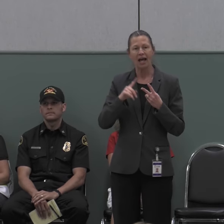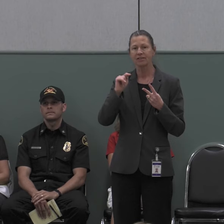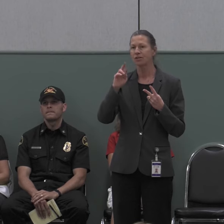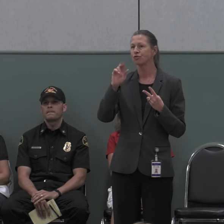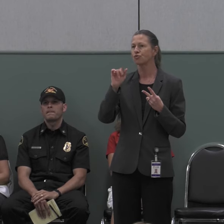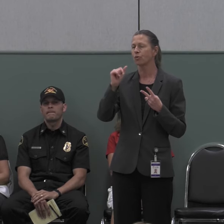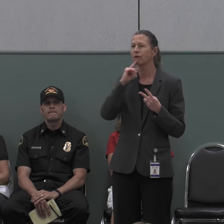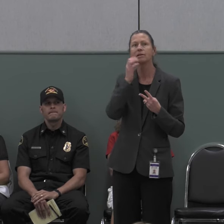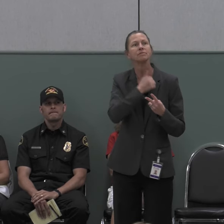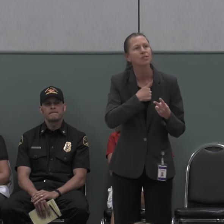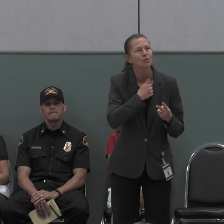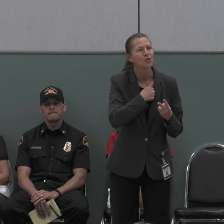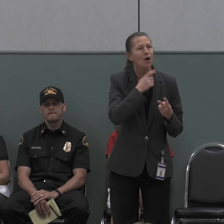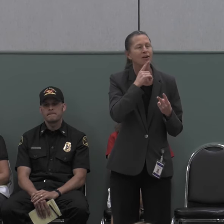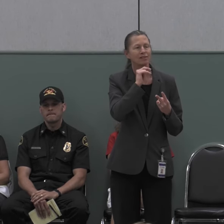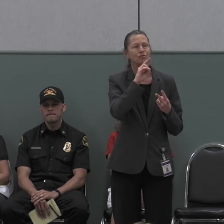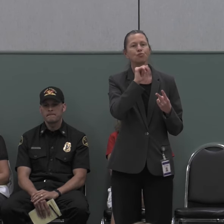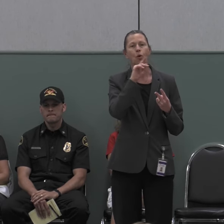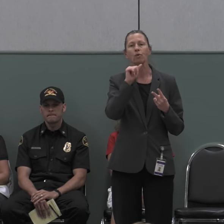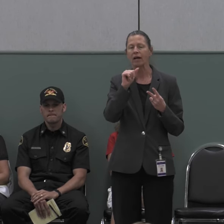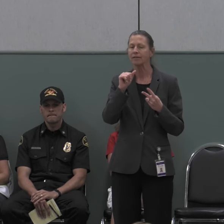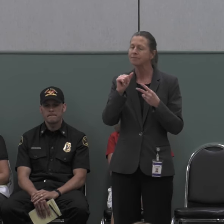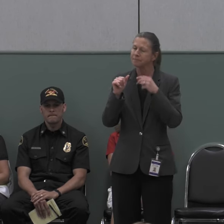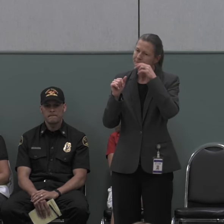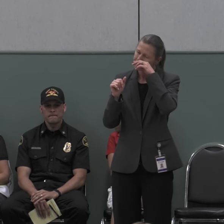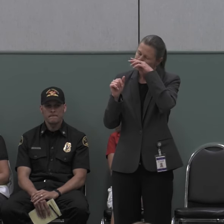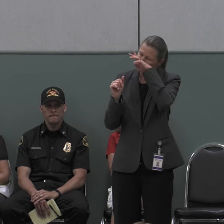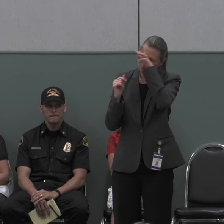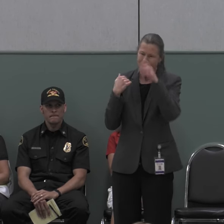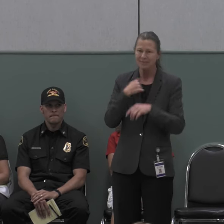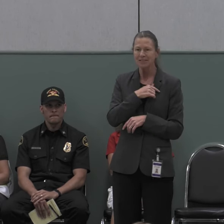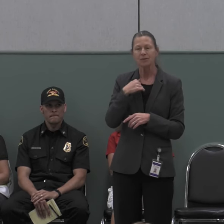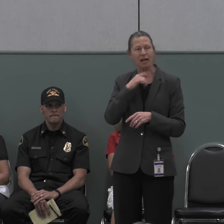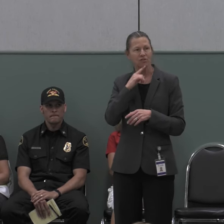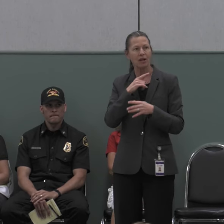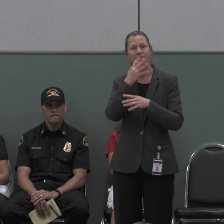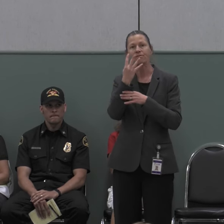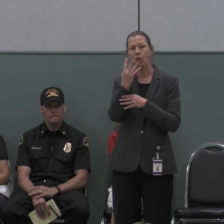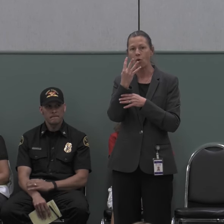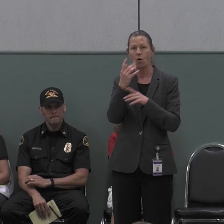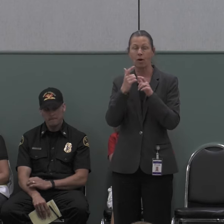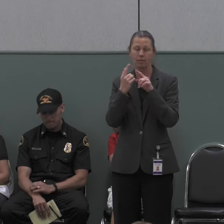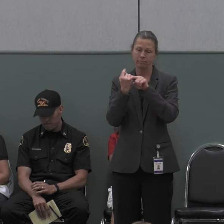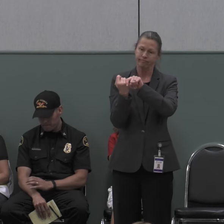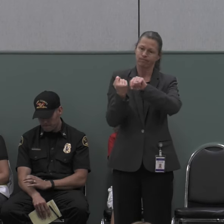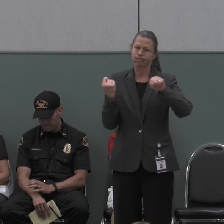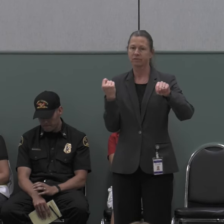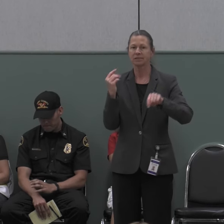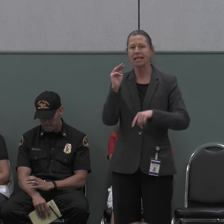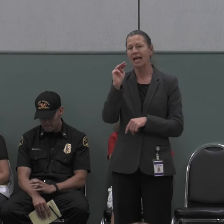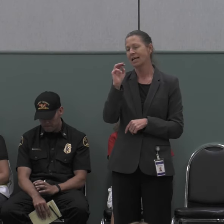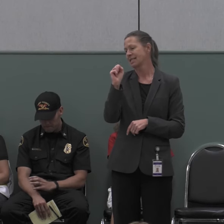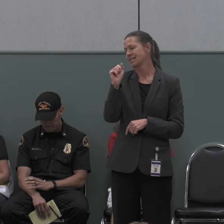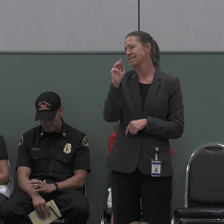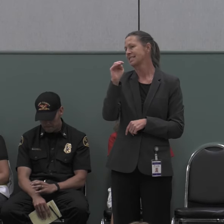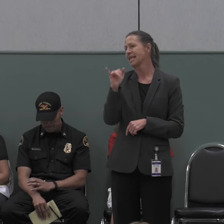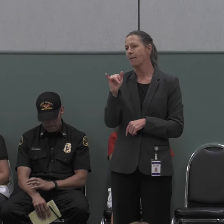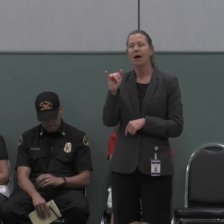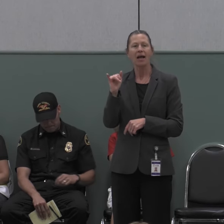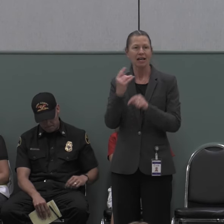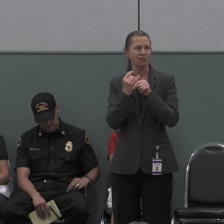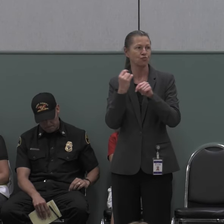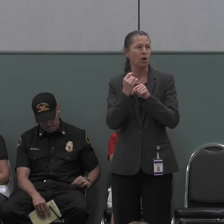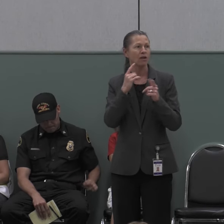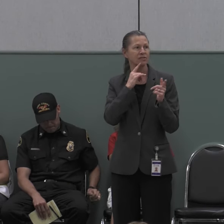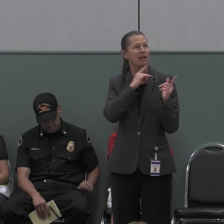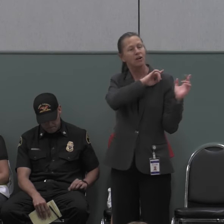I'm so sorry. Over in Trona, we actually have four semi trucks that are on their way to Ridgecrest